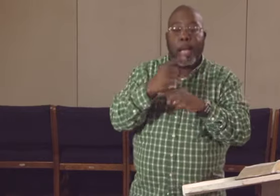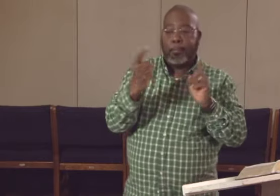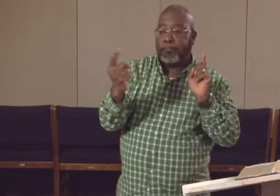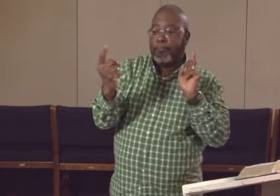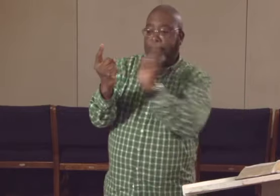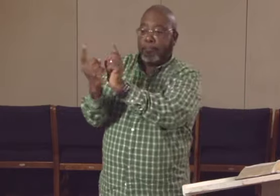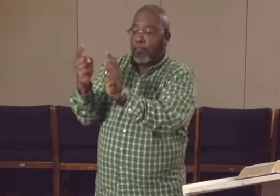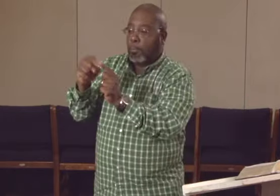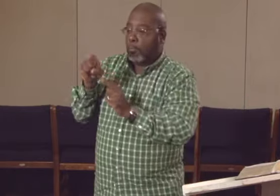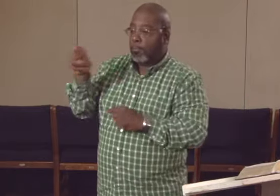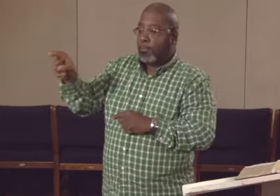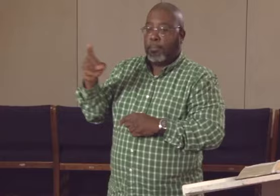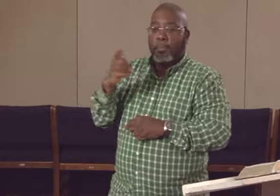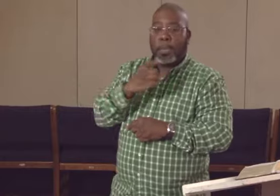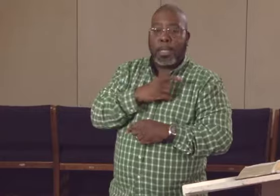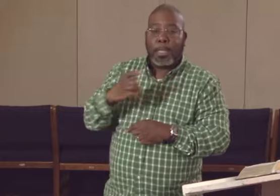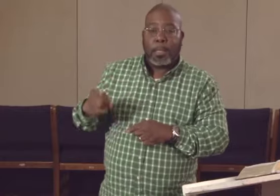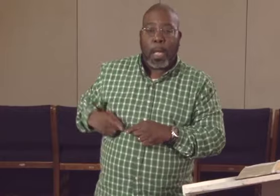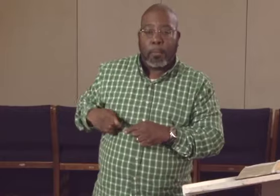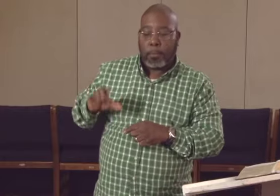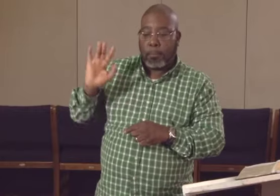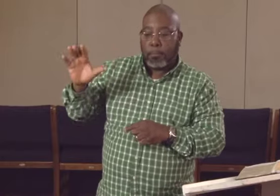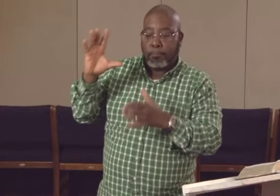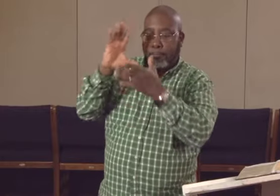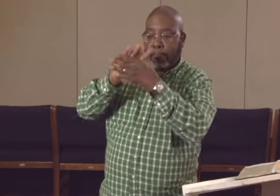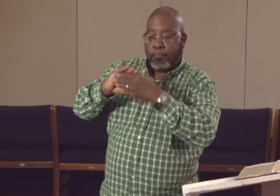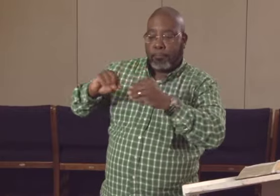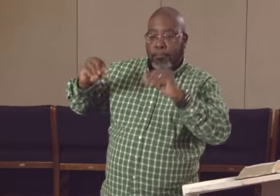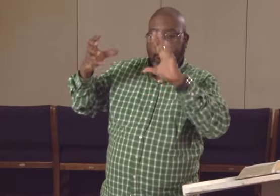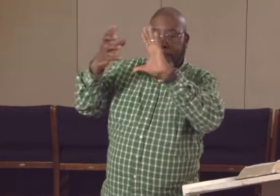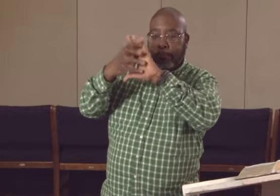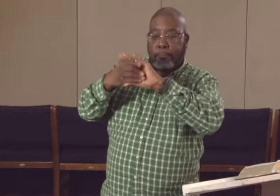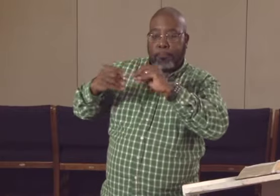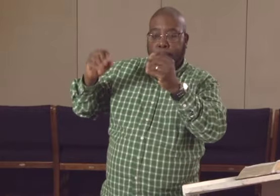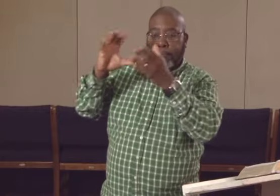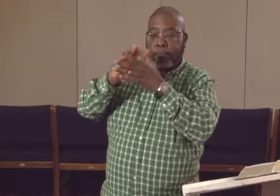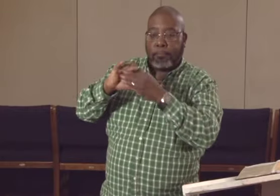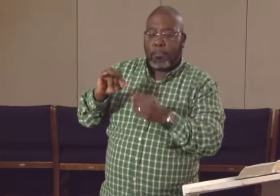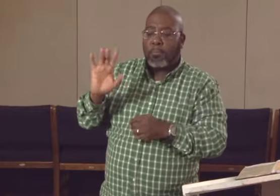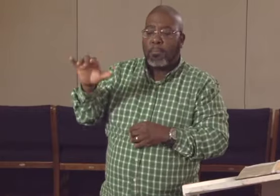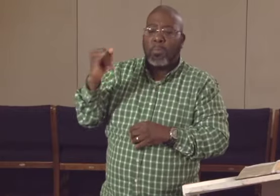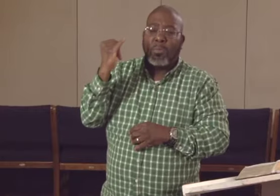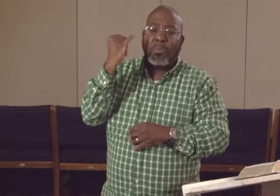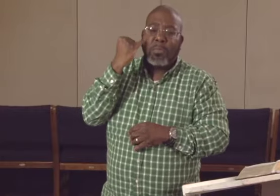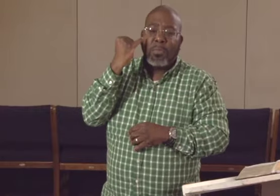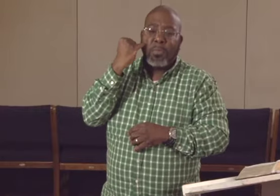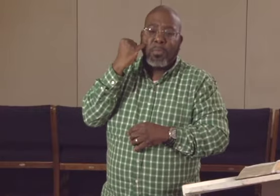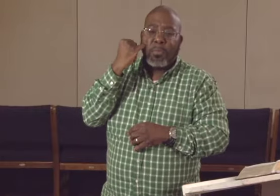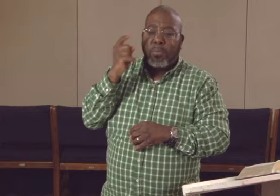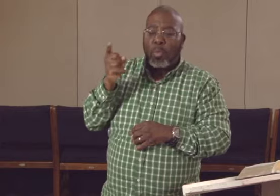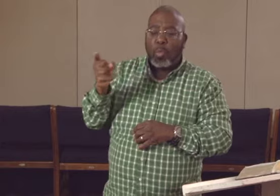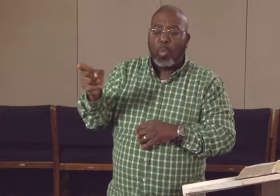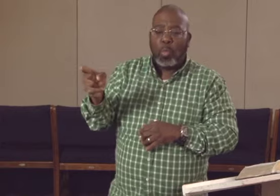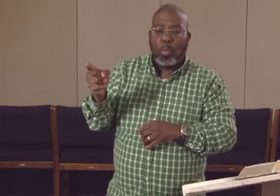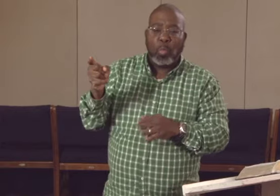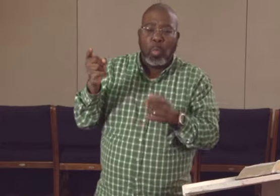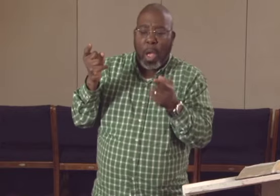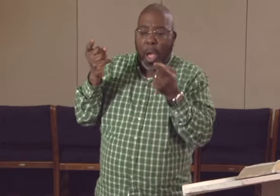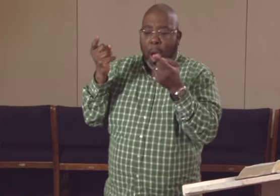had happened. So one day Nathan approached the king and said, "King, I'd like to tell you a story